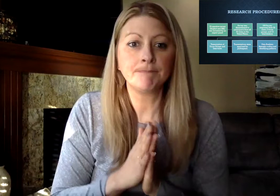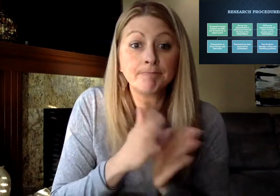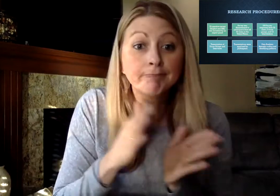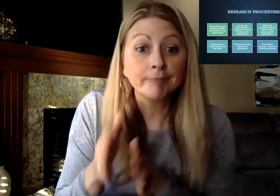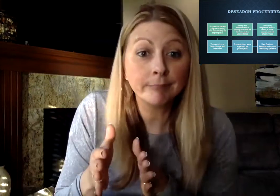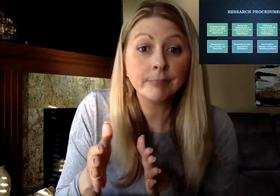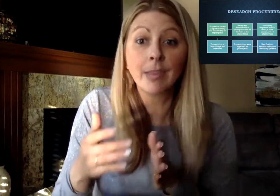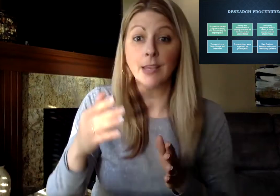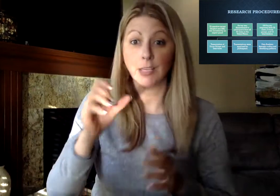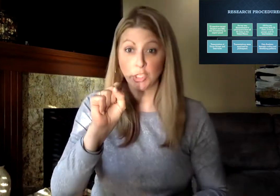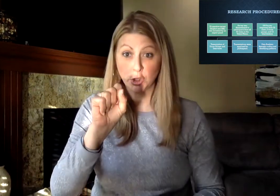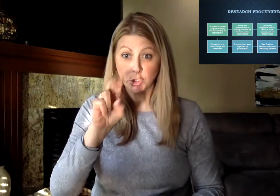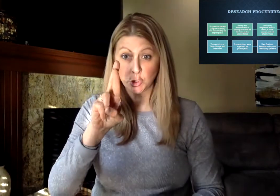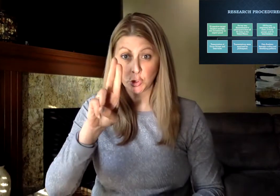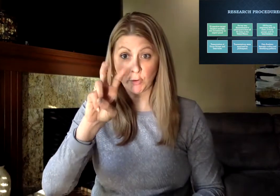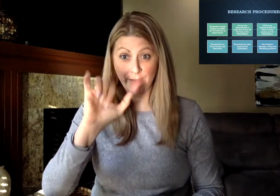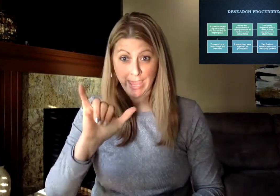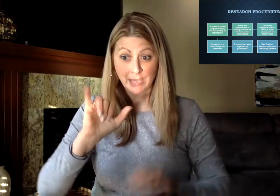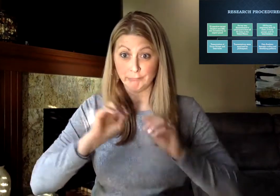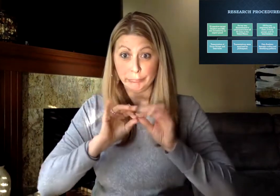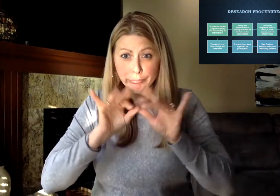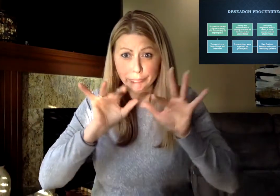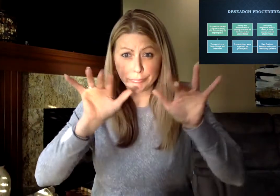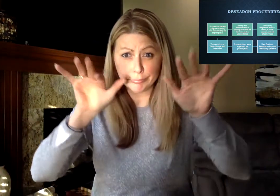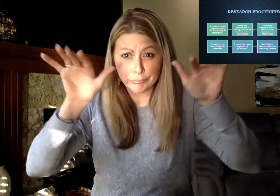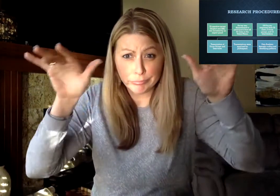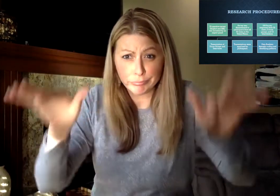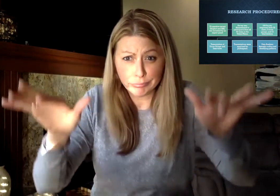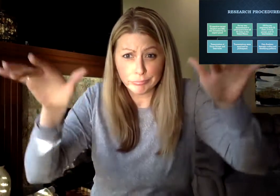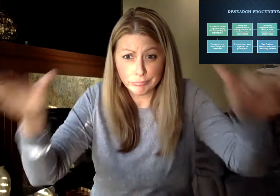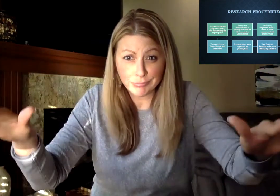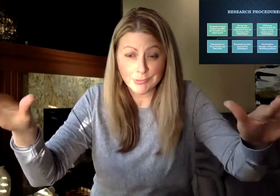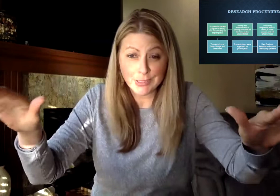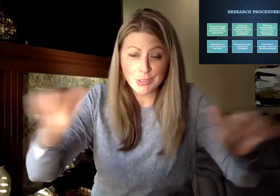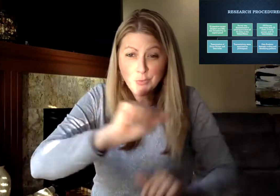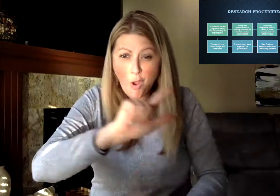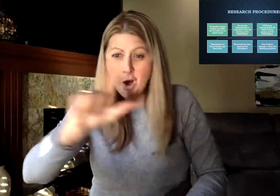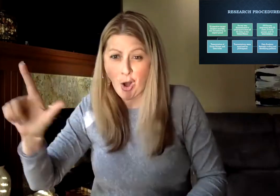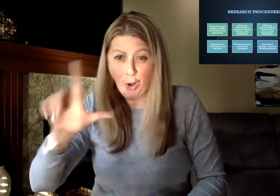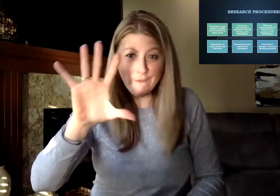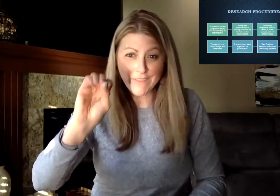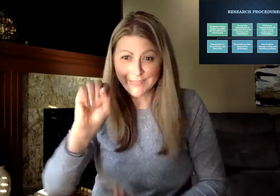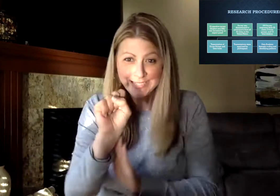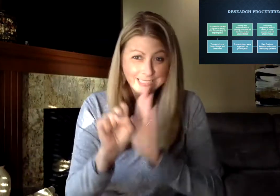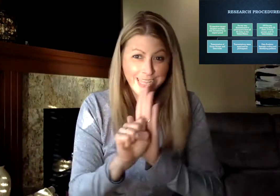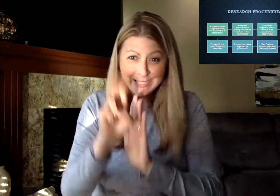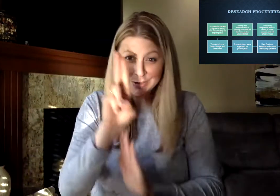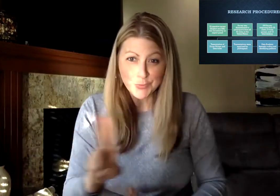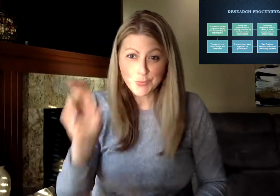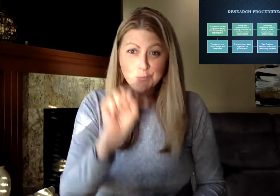And then the survey was disseminated all over to the 50